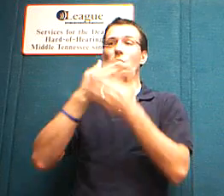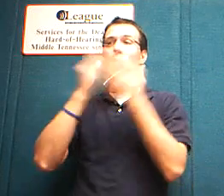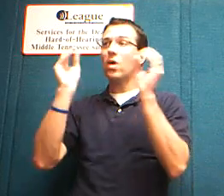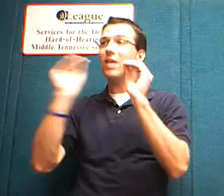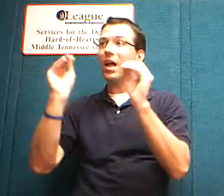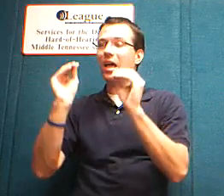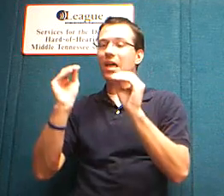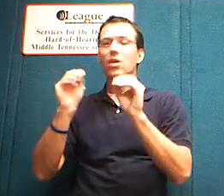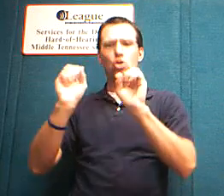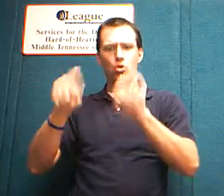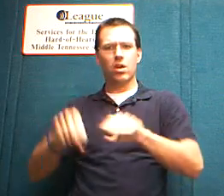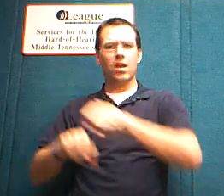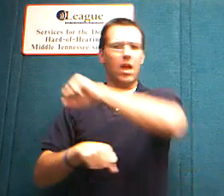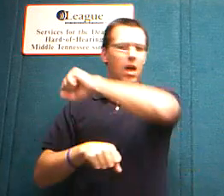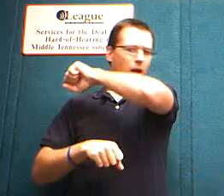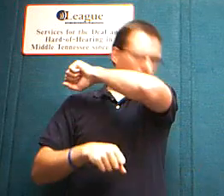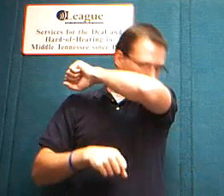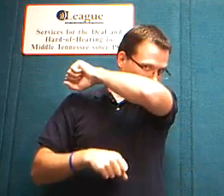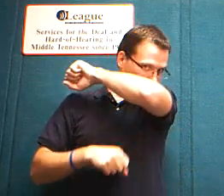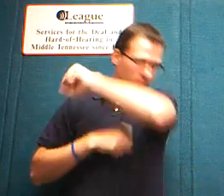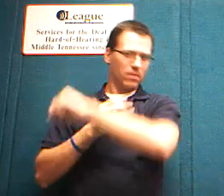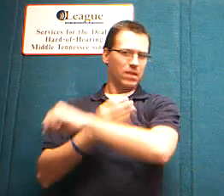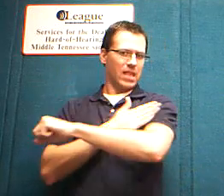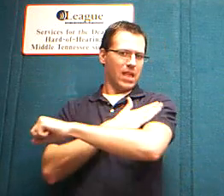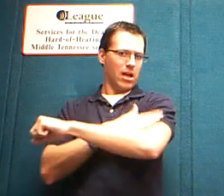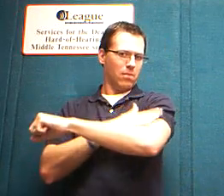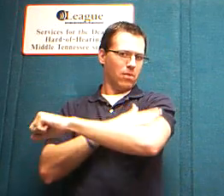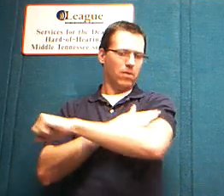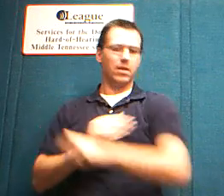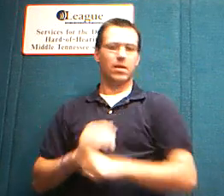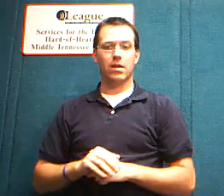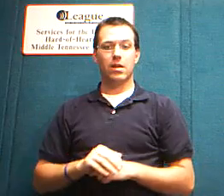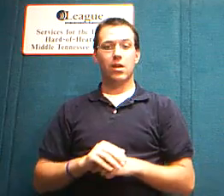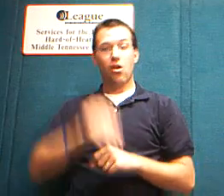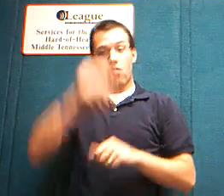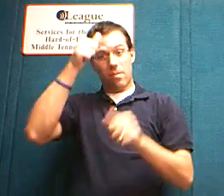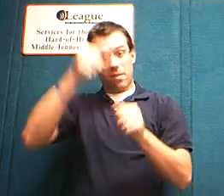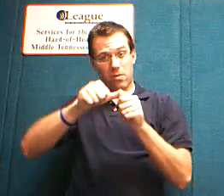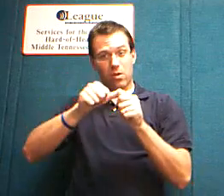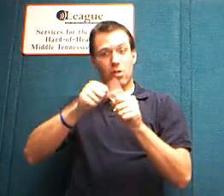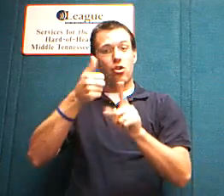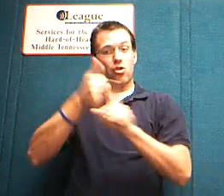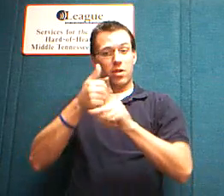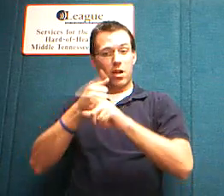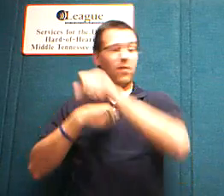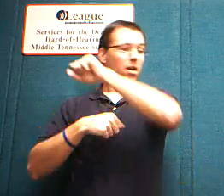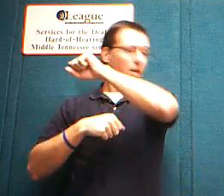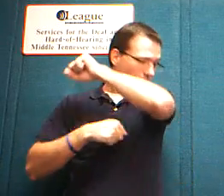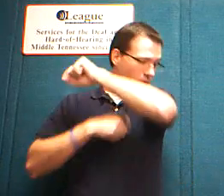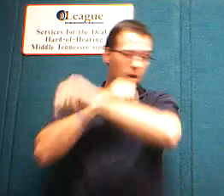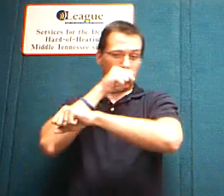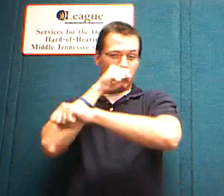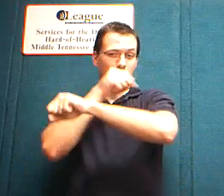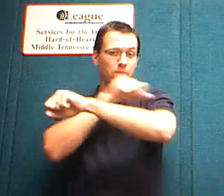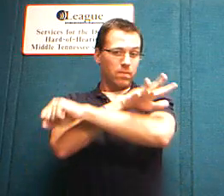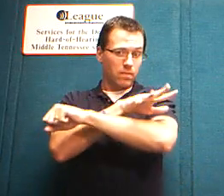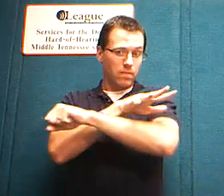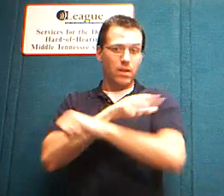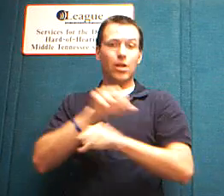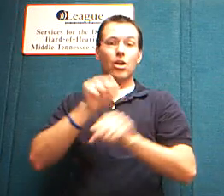Remember that when you cough, the sneeze and the germs can travel as much as 70 miles per hour, which is very